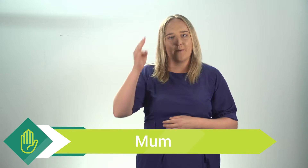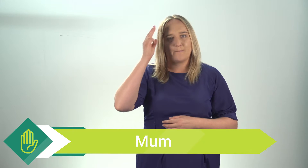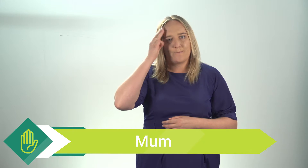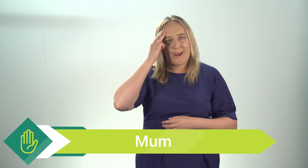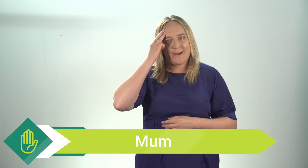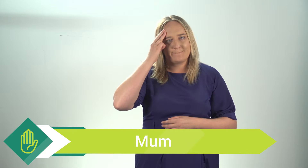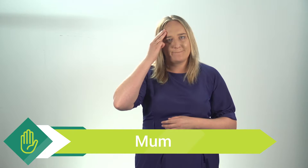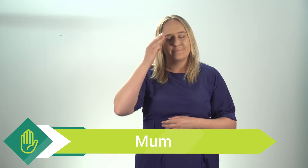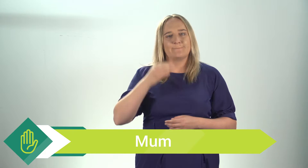Mum.